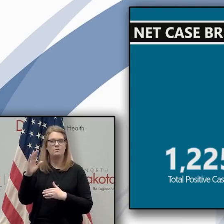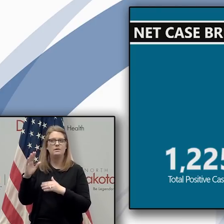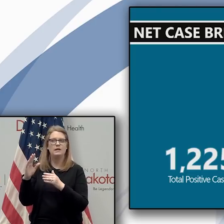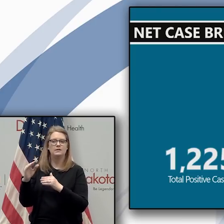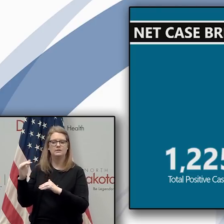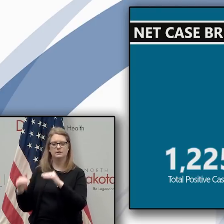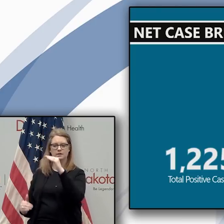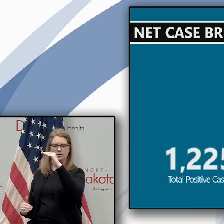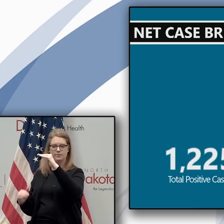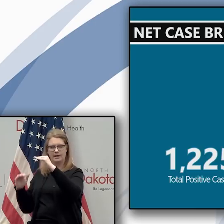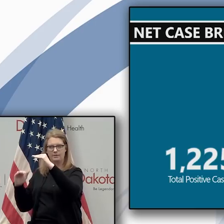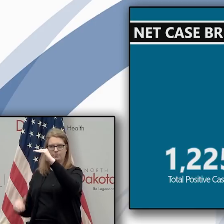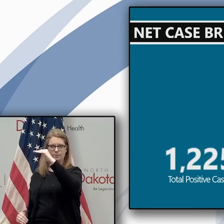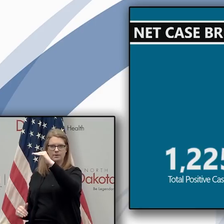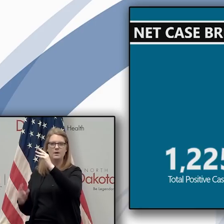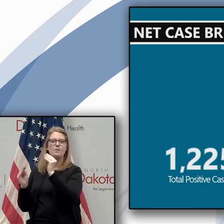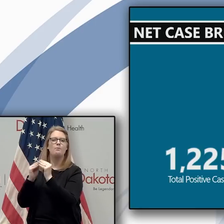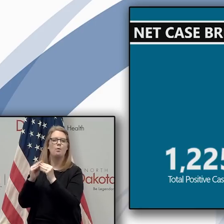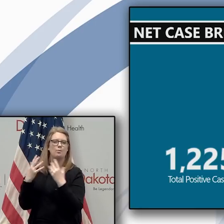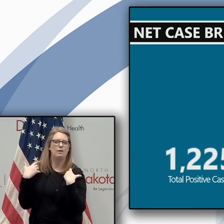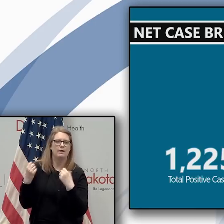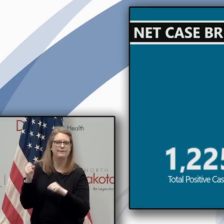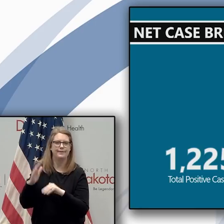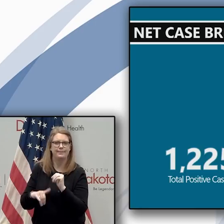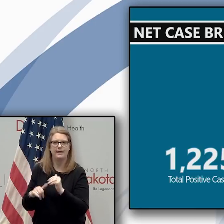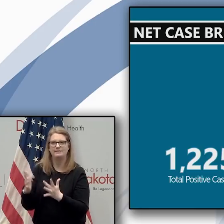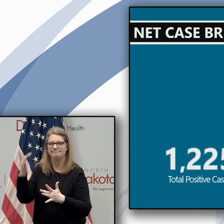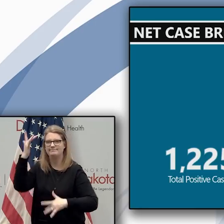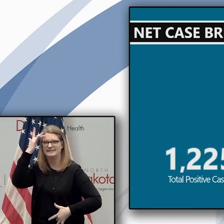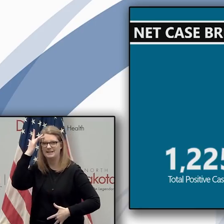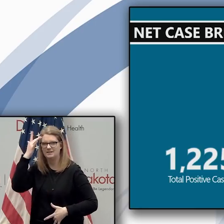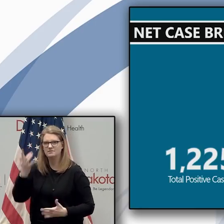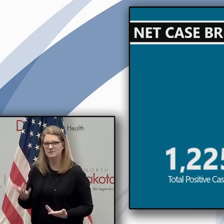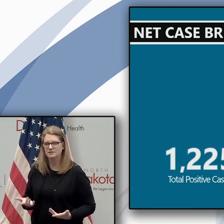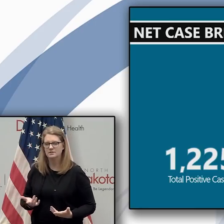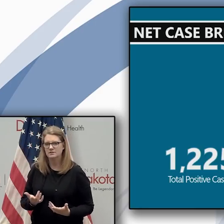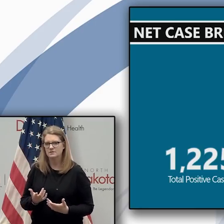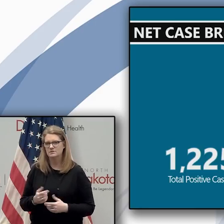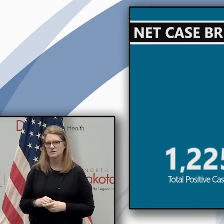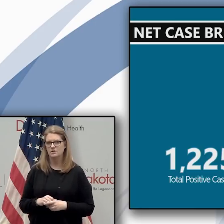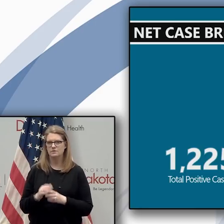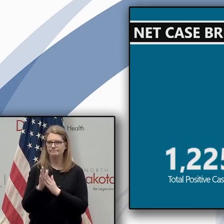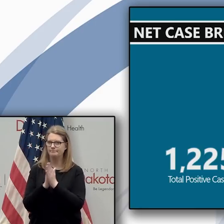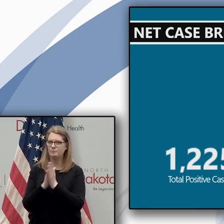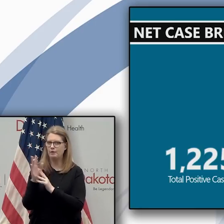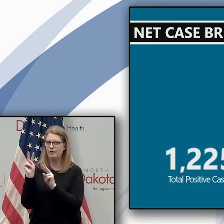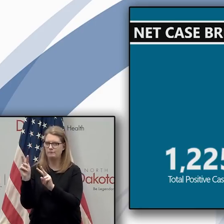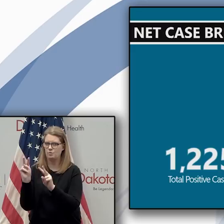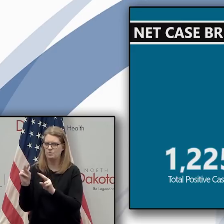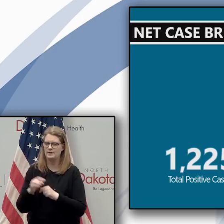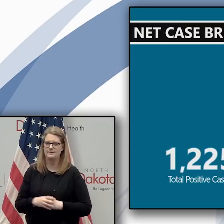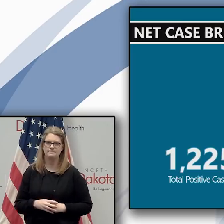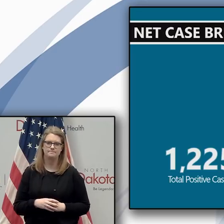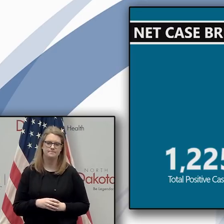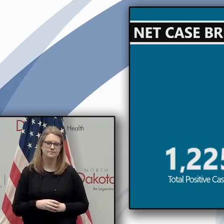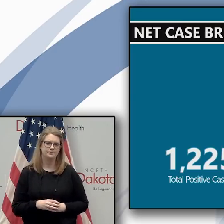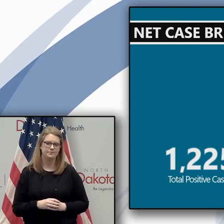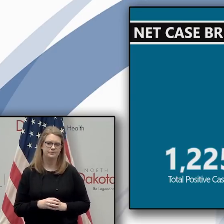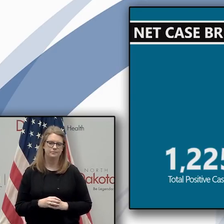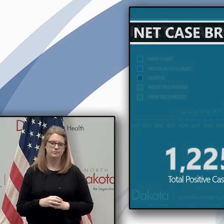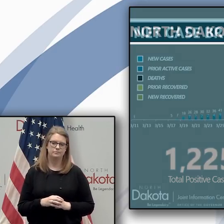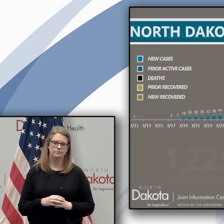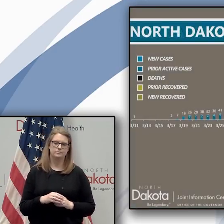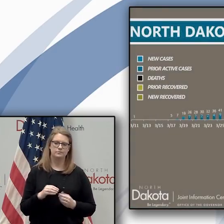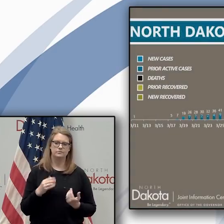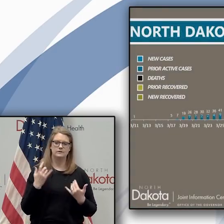but we're not there yet. But that's another moment that we'll look forward to. When we take a look at the